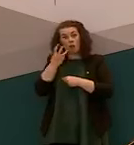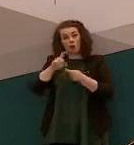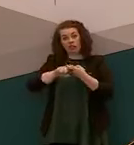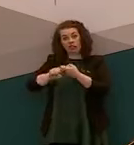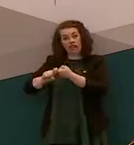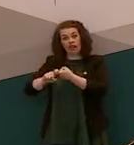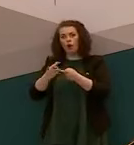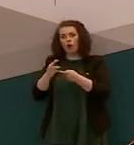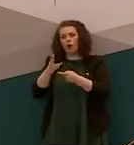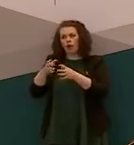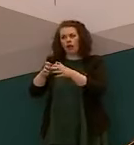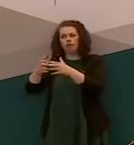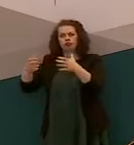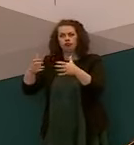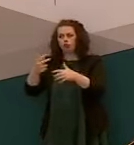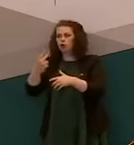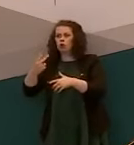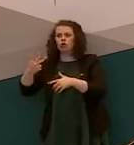Yes.